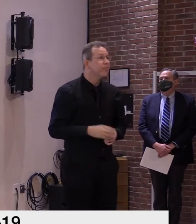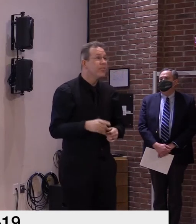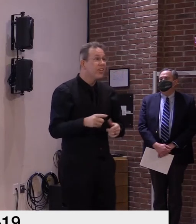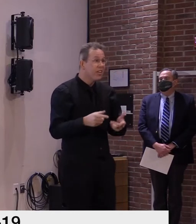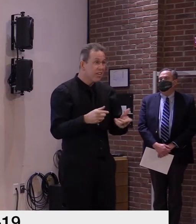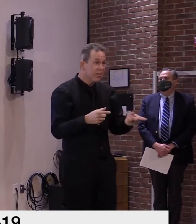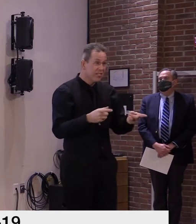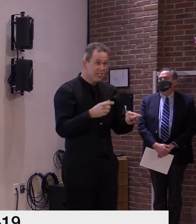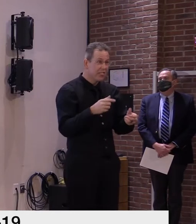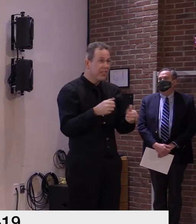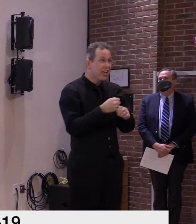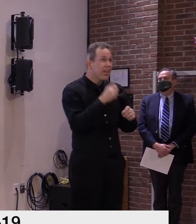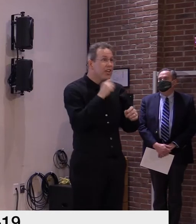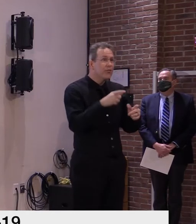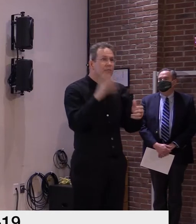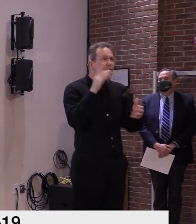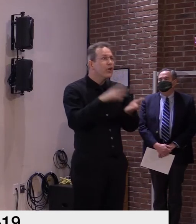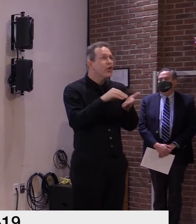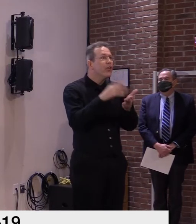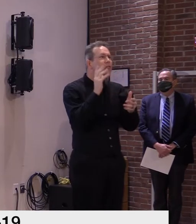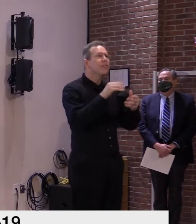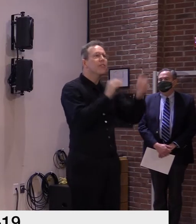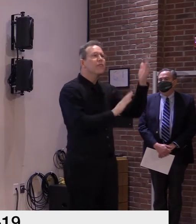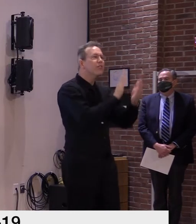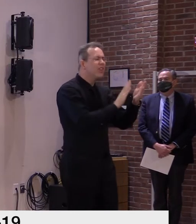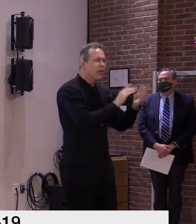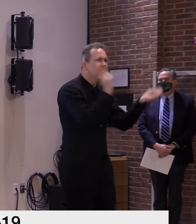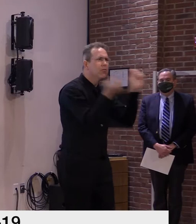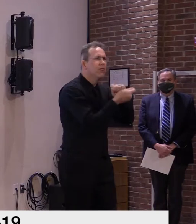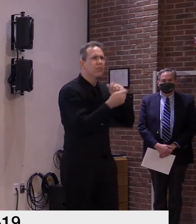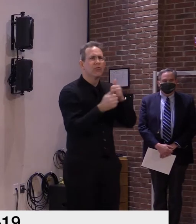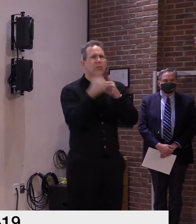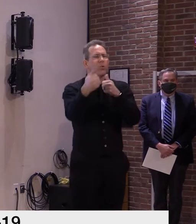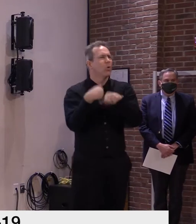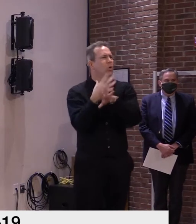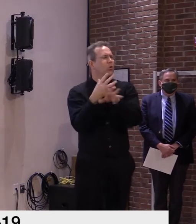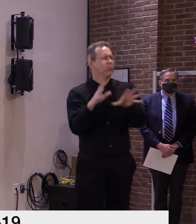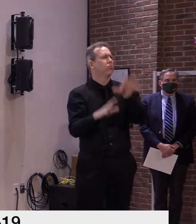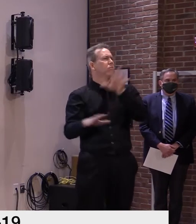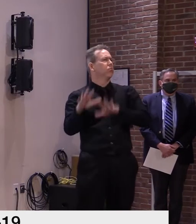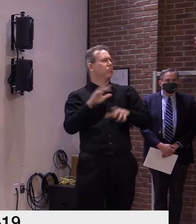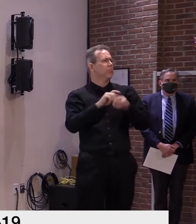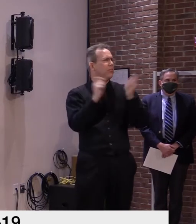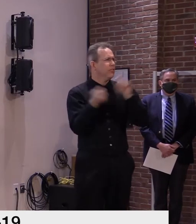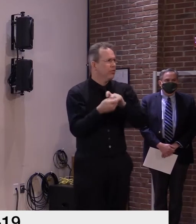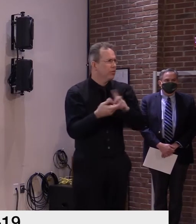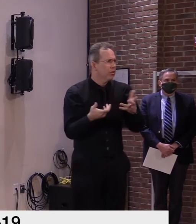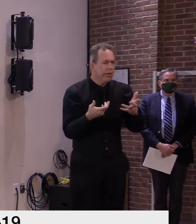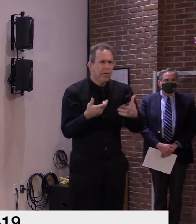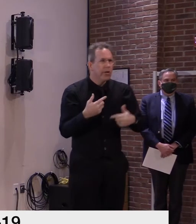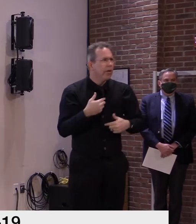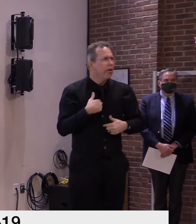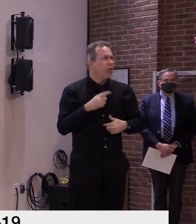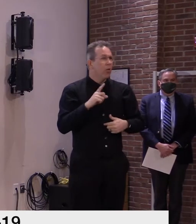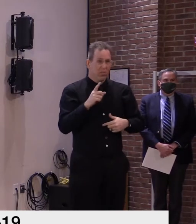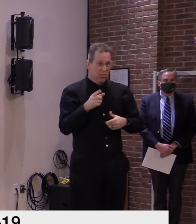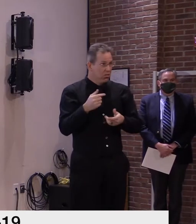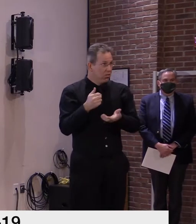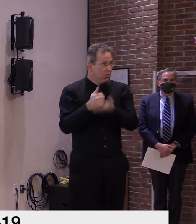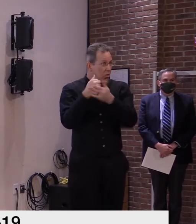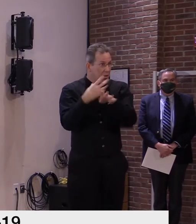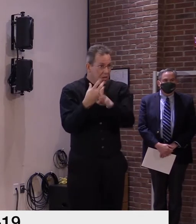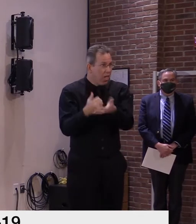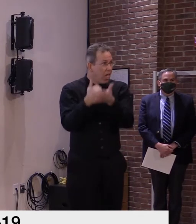has left many of our Vermont children lacking the benefits of access to school, the social interaction, the